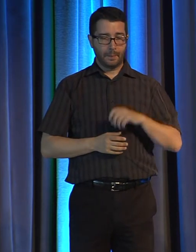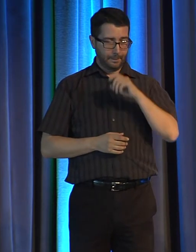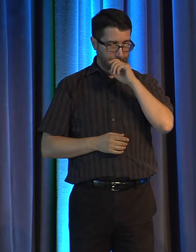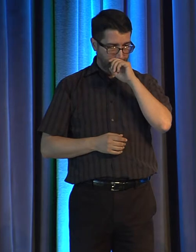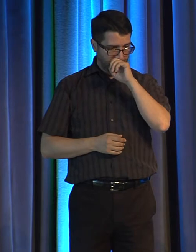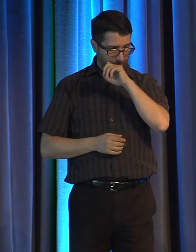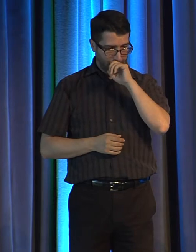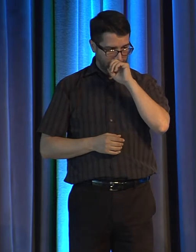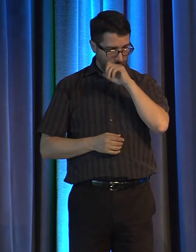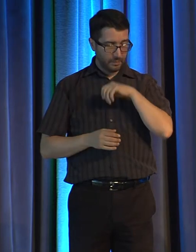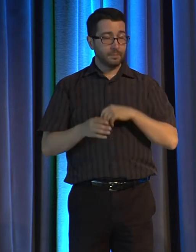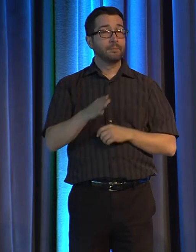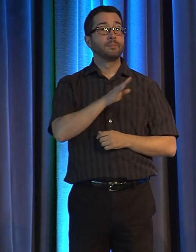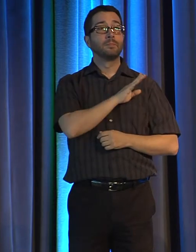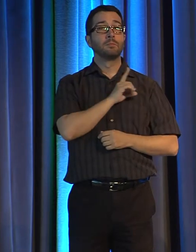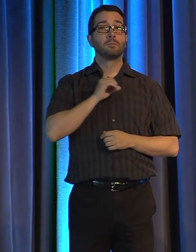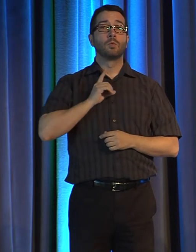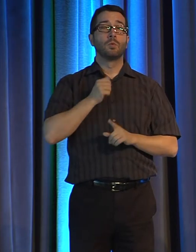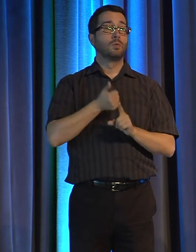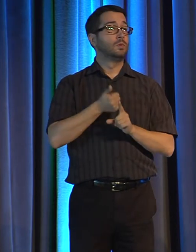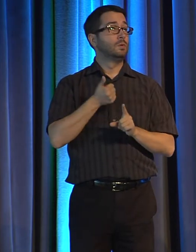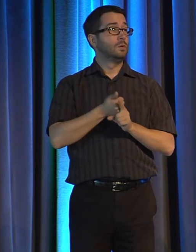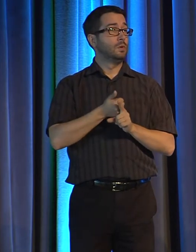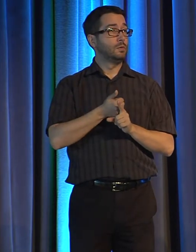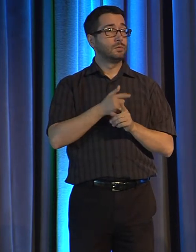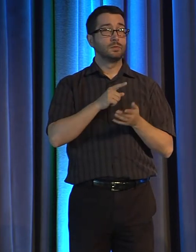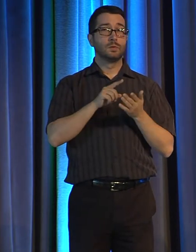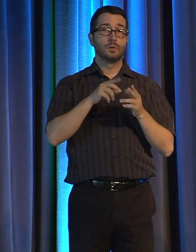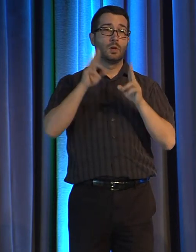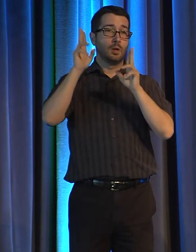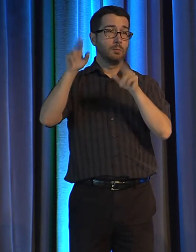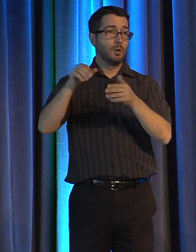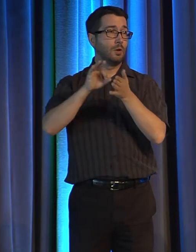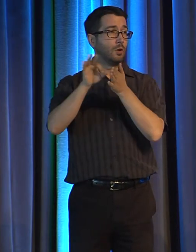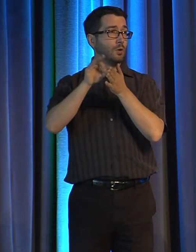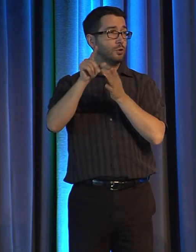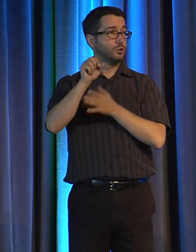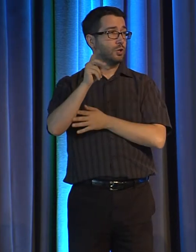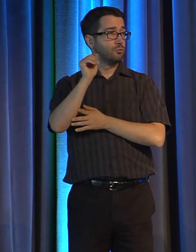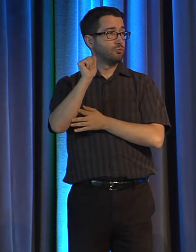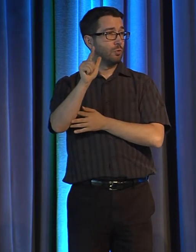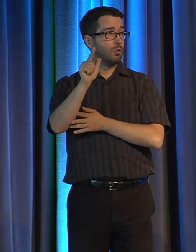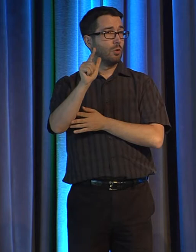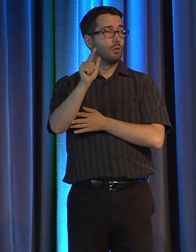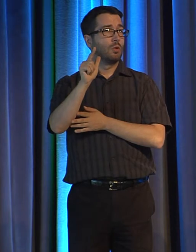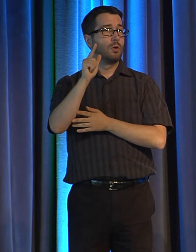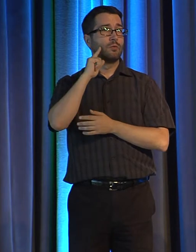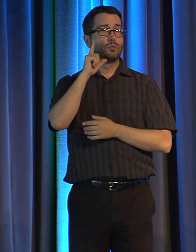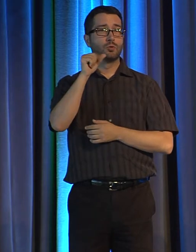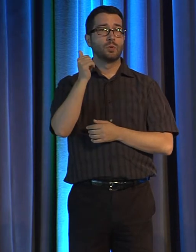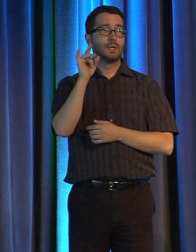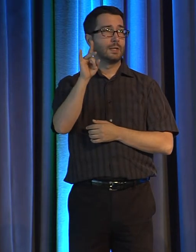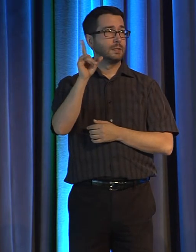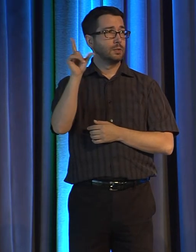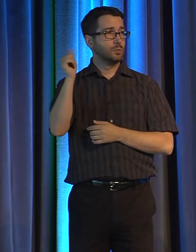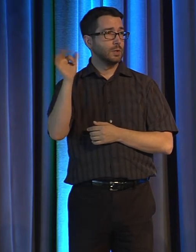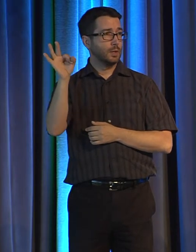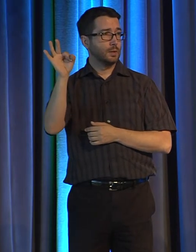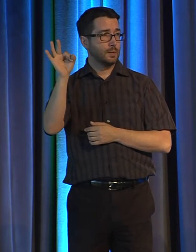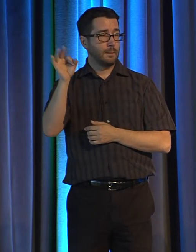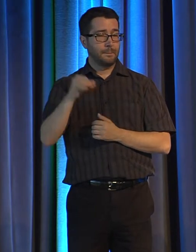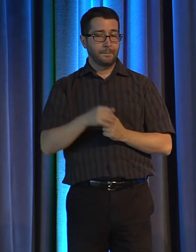The board has appointed the Office of the Auditor General as auditors for Nova Scotia Health Authority for